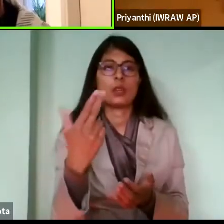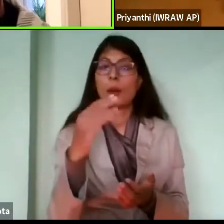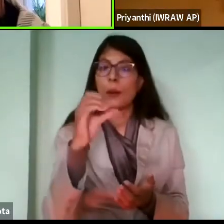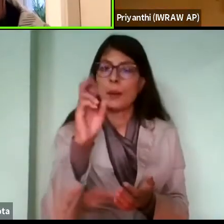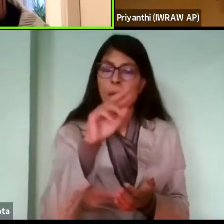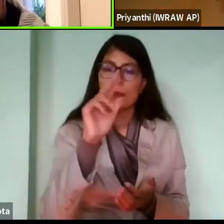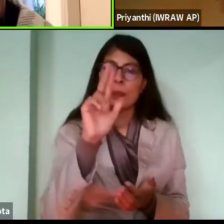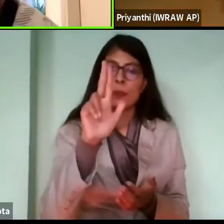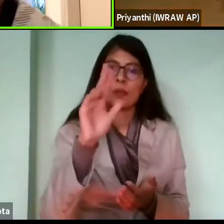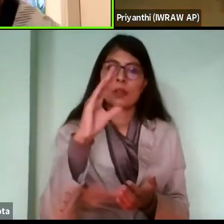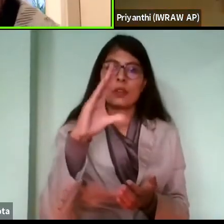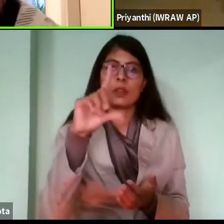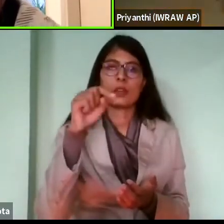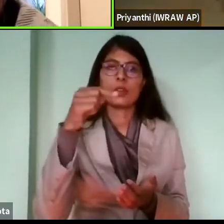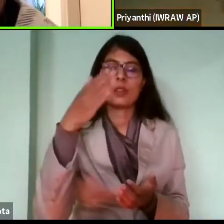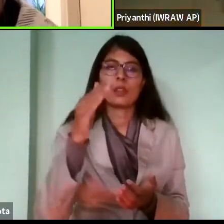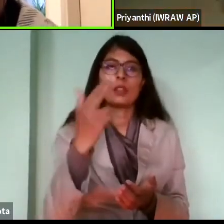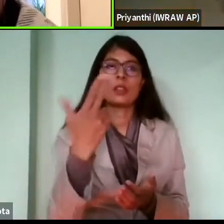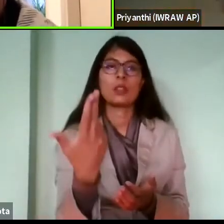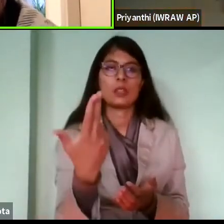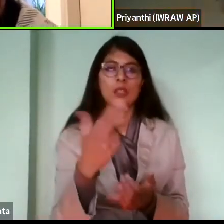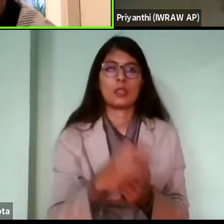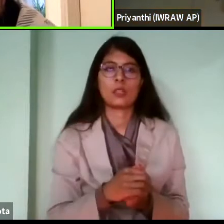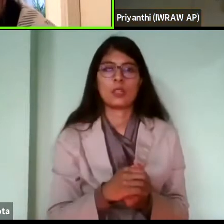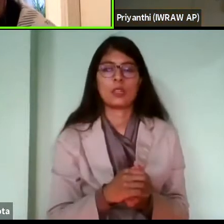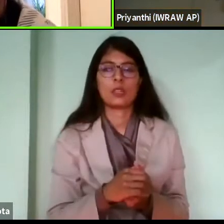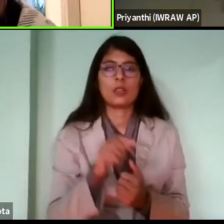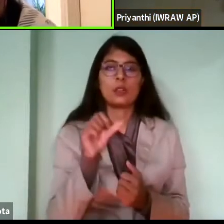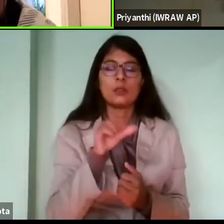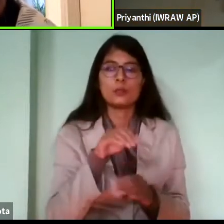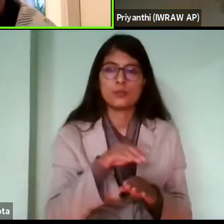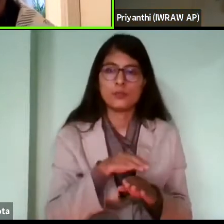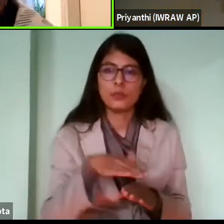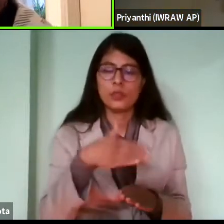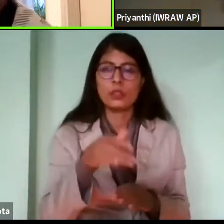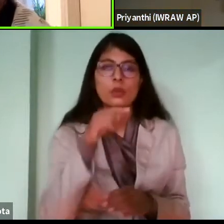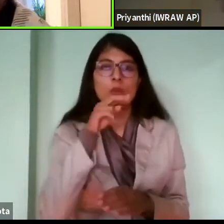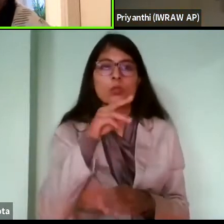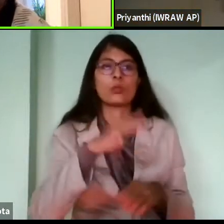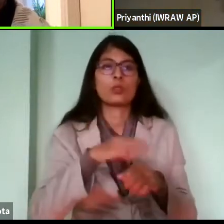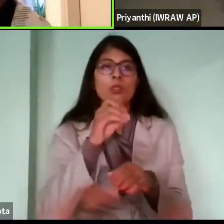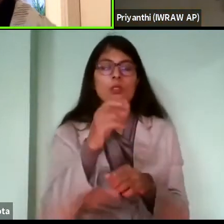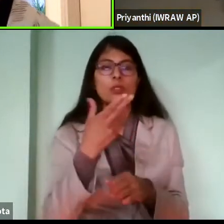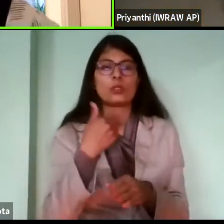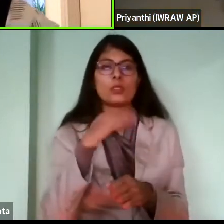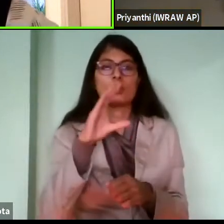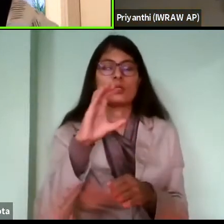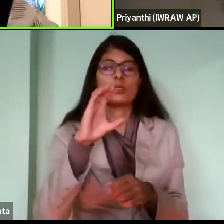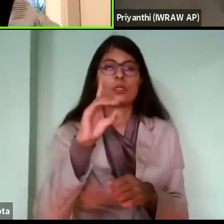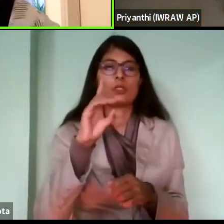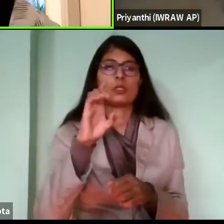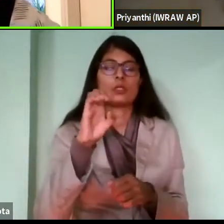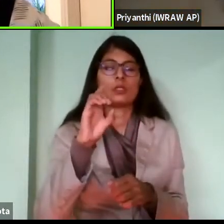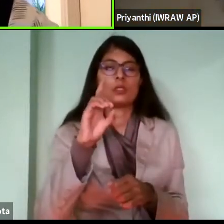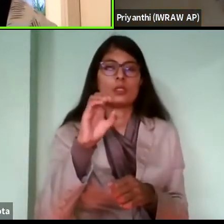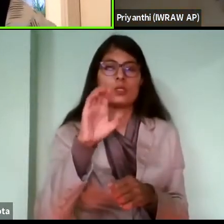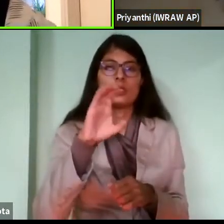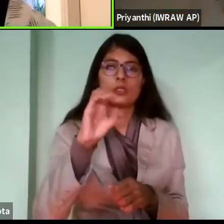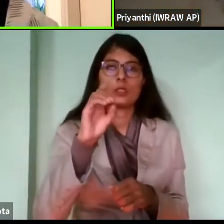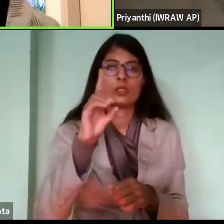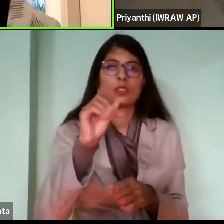ERO's engagement and also how they see the very many processes of the CEDAW committee on this. And thank you,